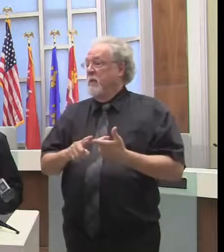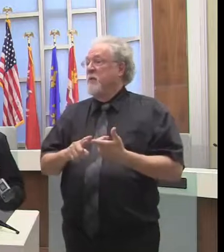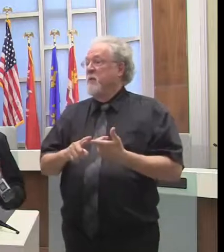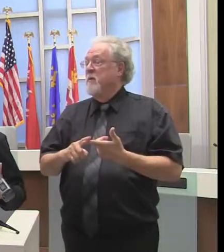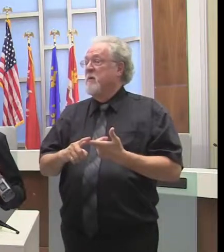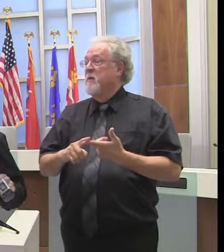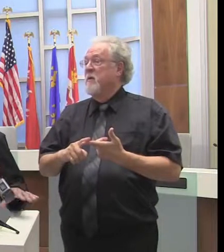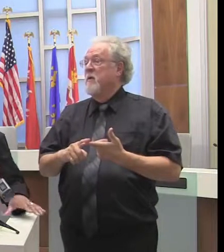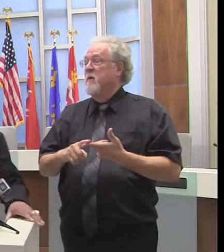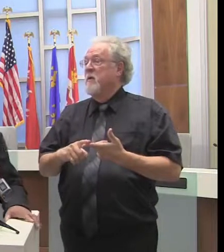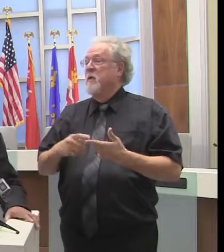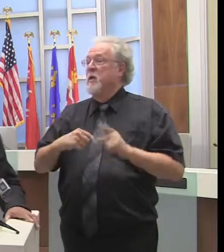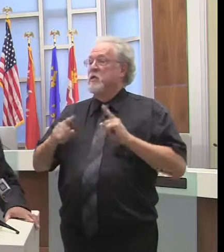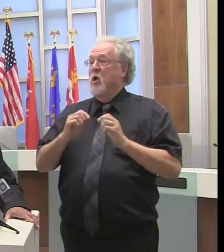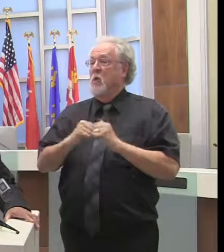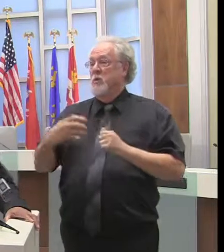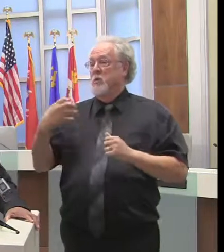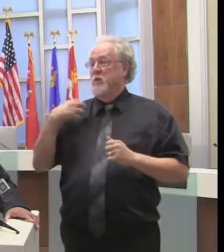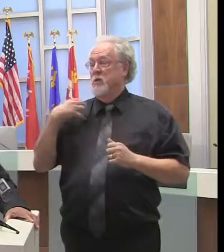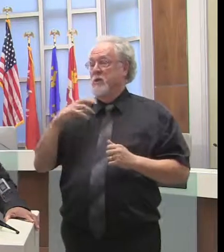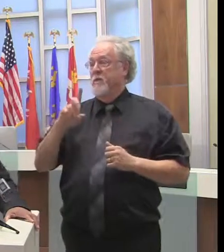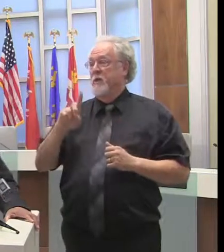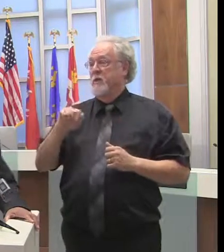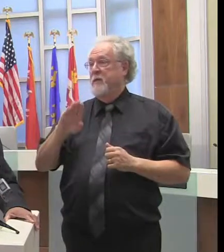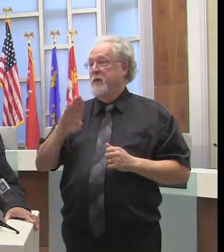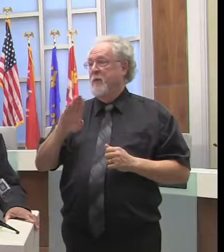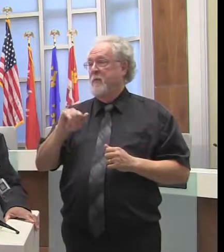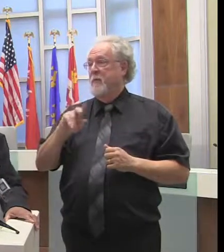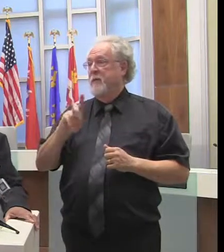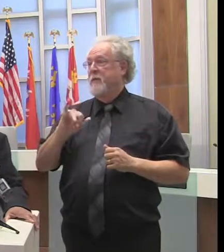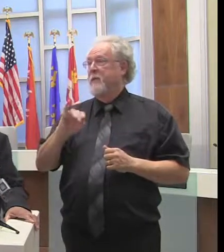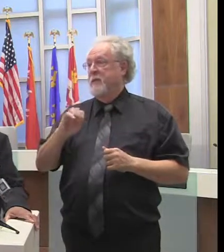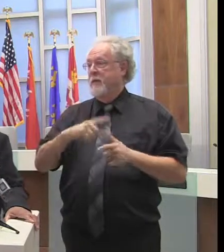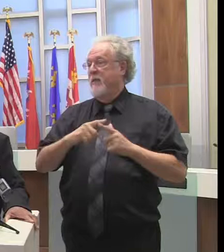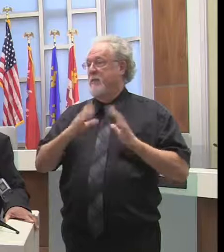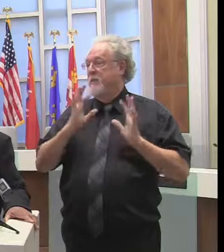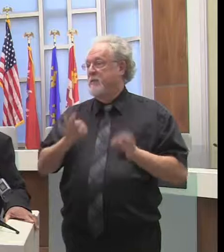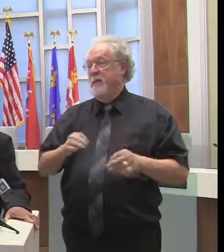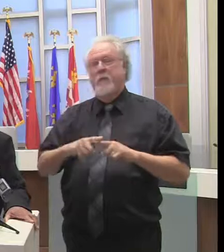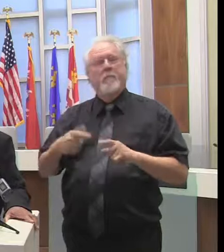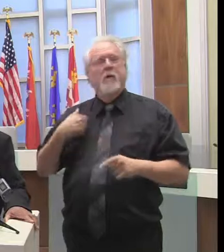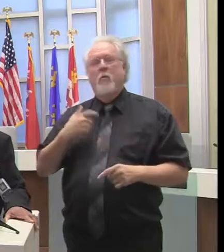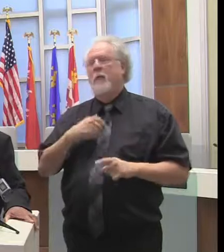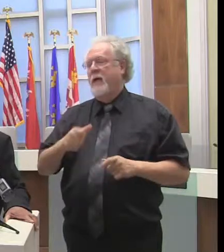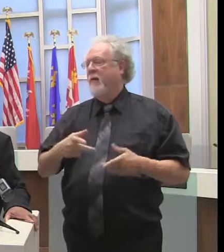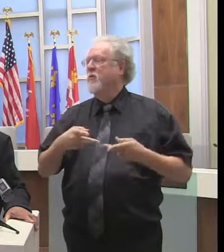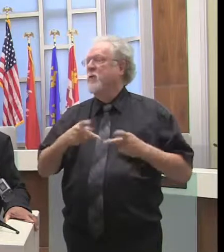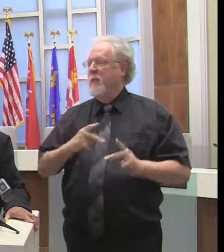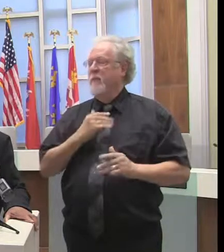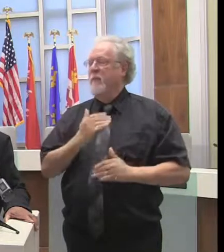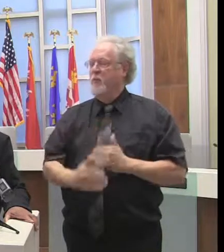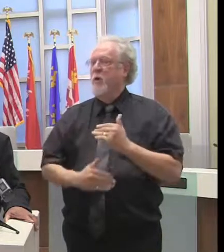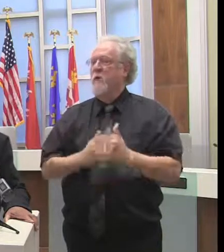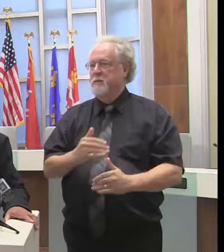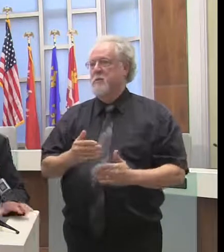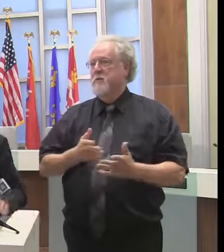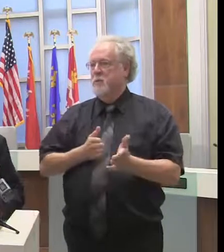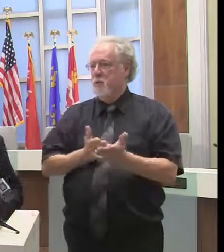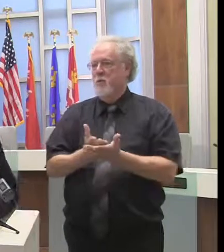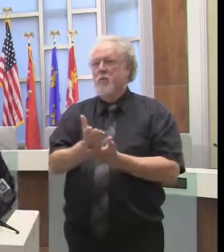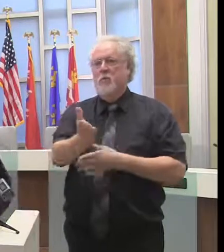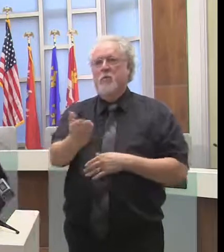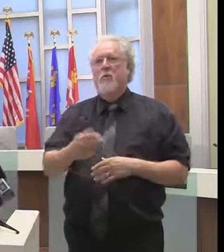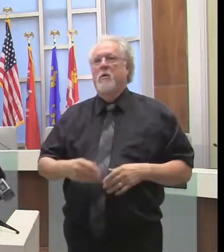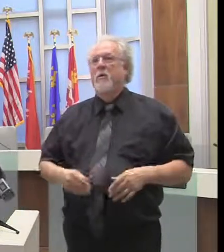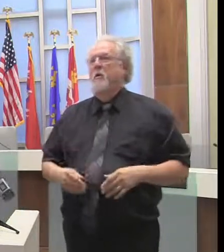I will talk to Chief Davity and we will make a decision from there. But we have to let this process play out.